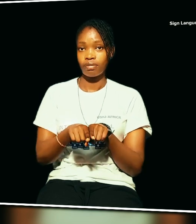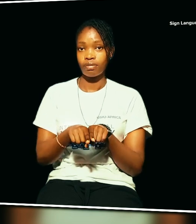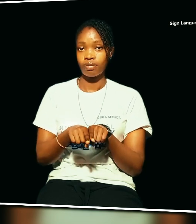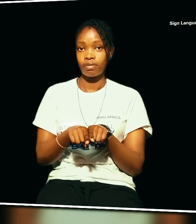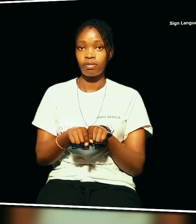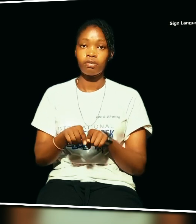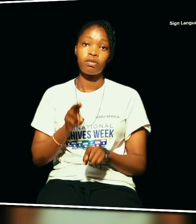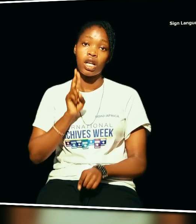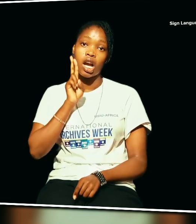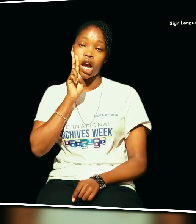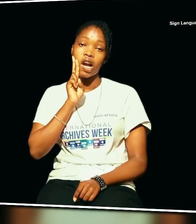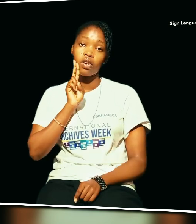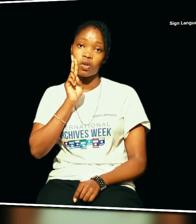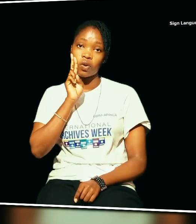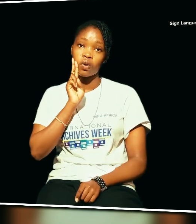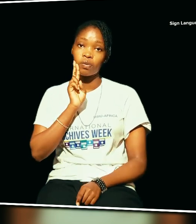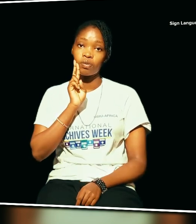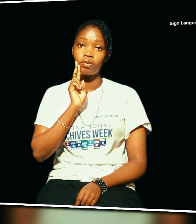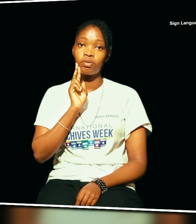uncle,